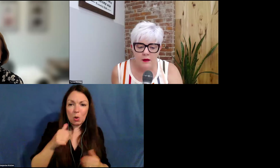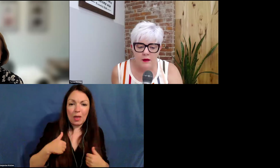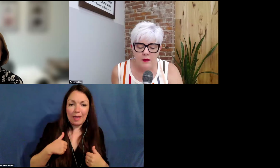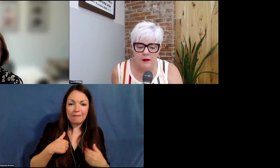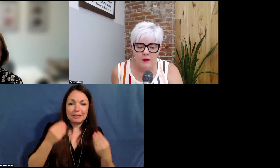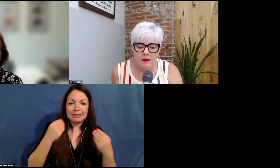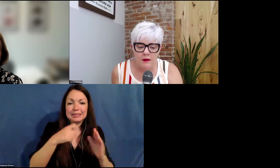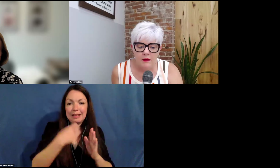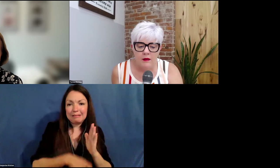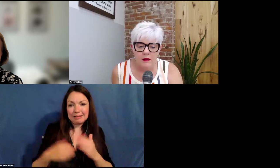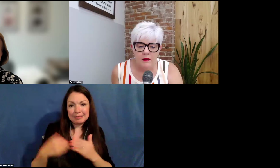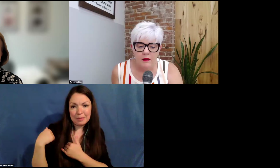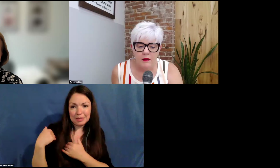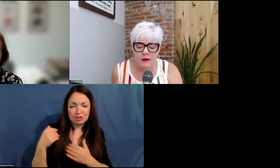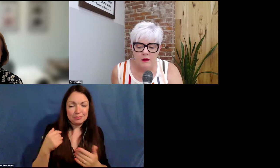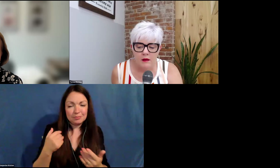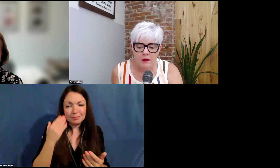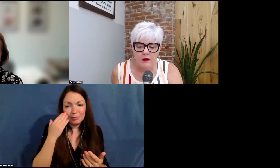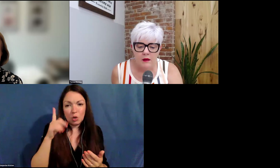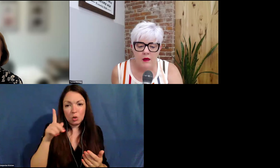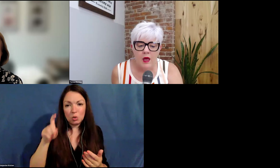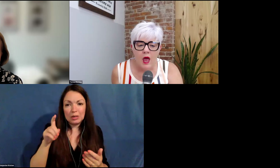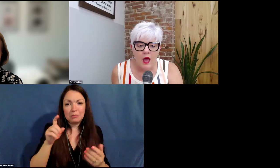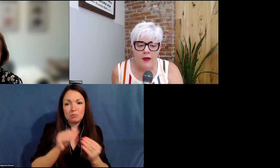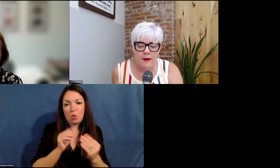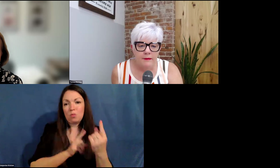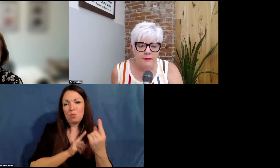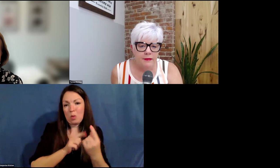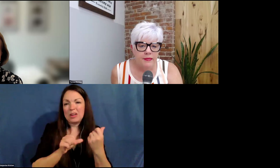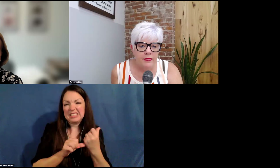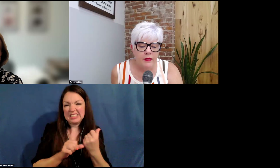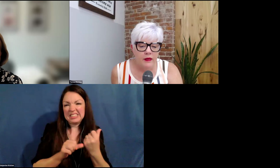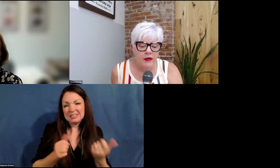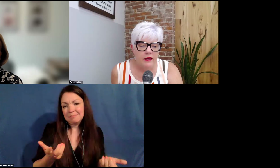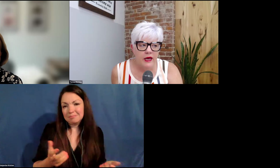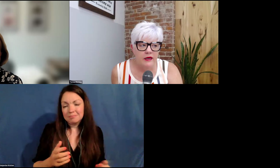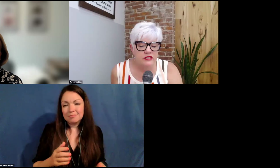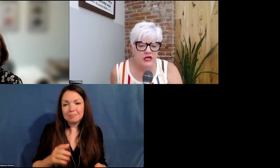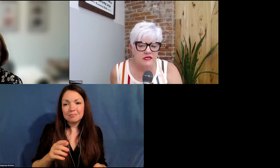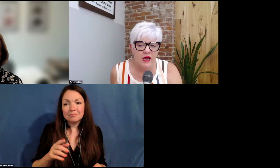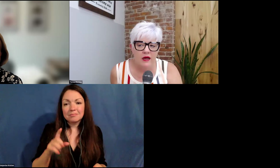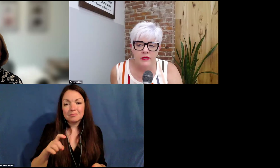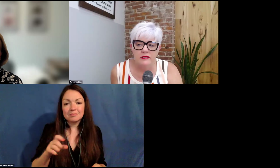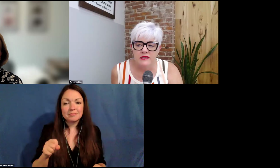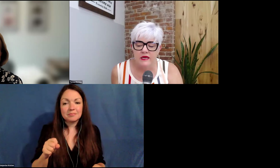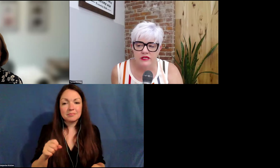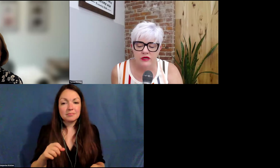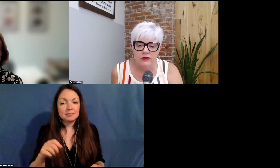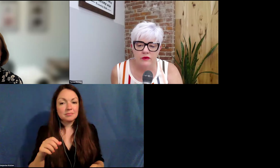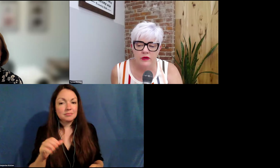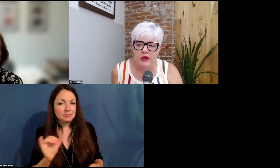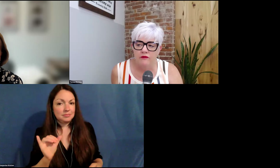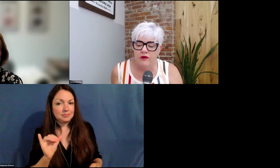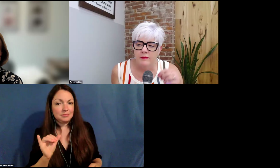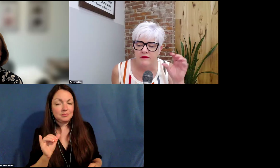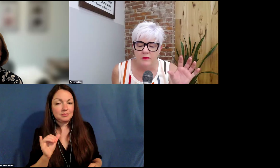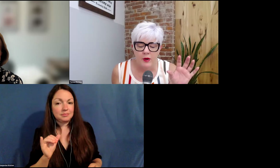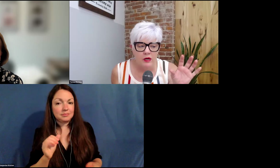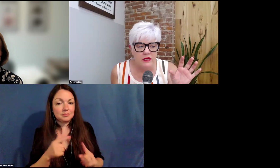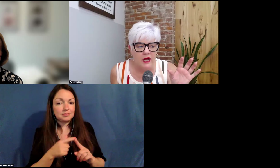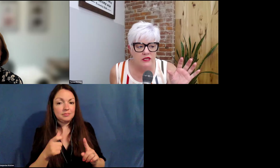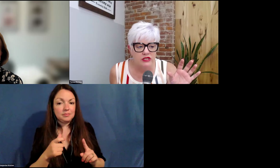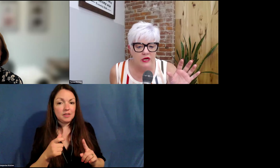collection obligation. You know, I think you need to have more one-on-one assistance is what I'd say to you. Yeah, Jess, I would say too, you know, from